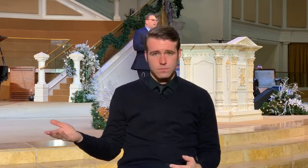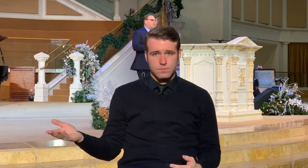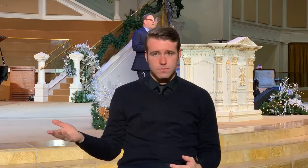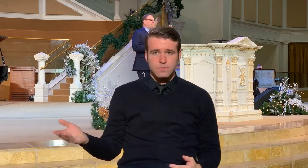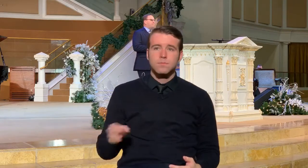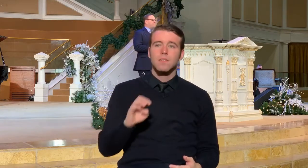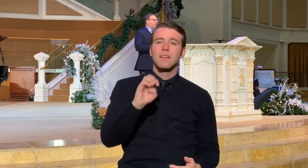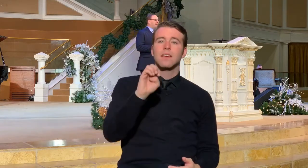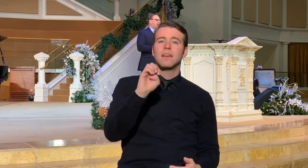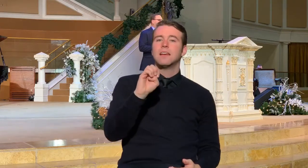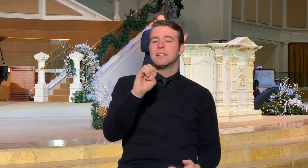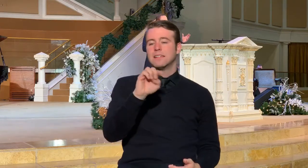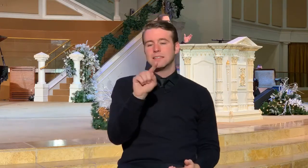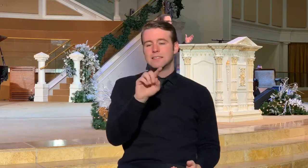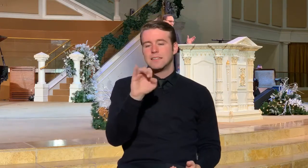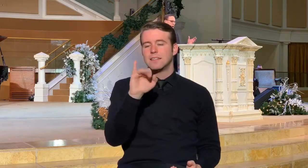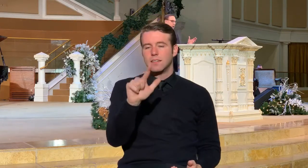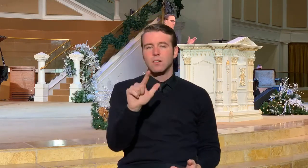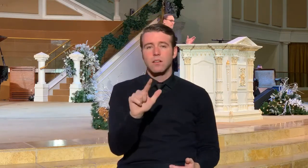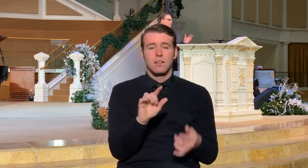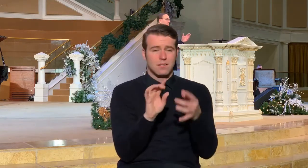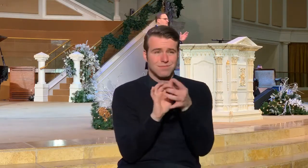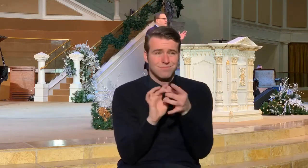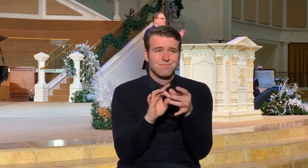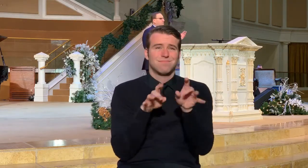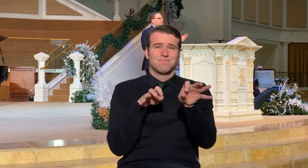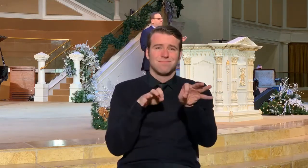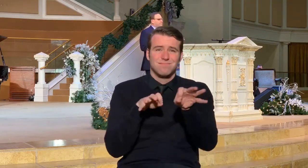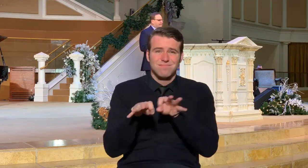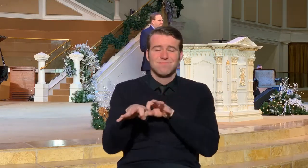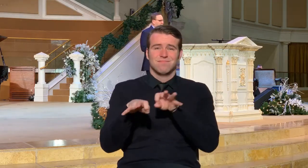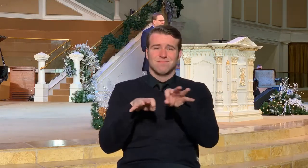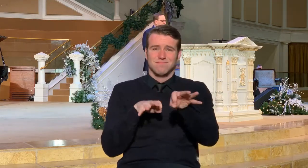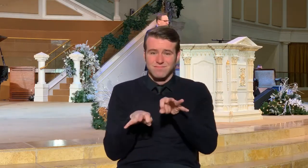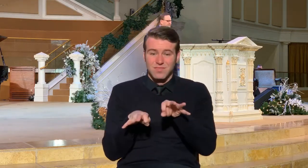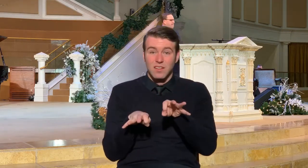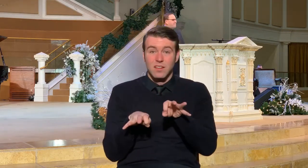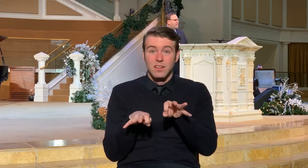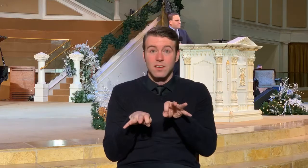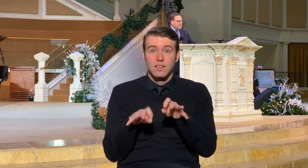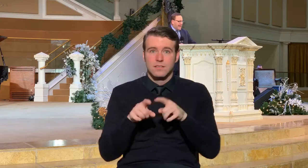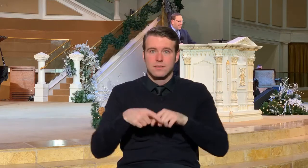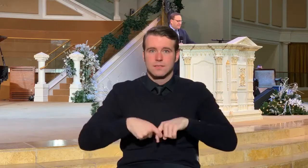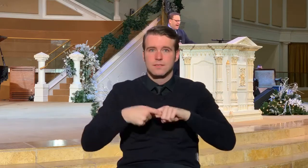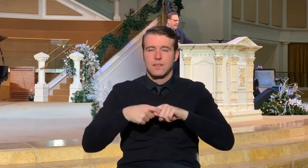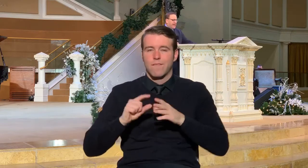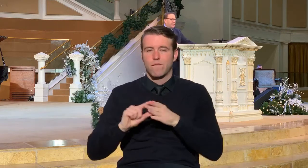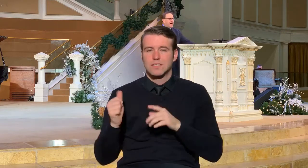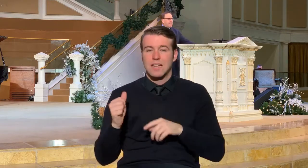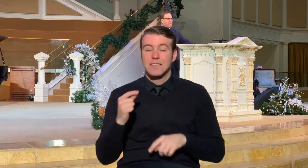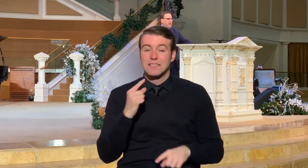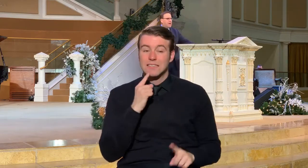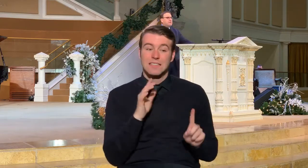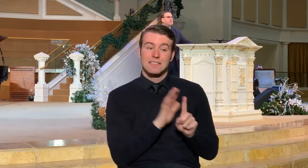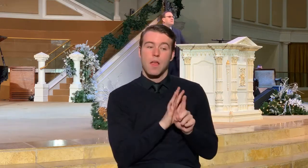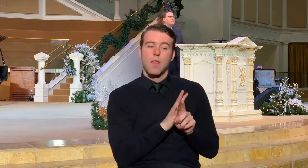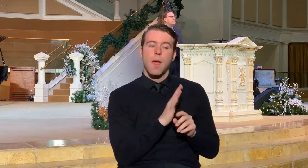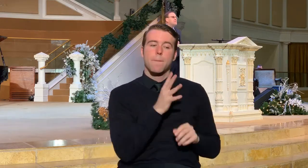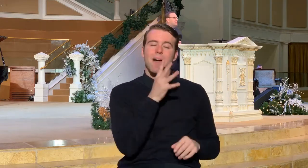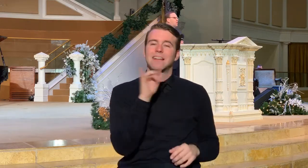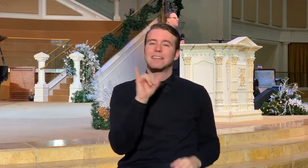Ezekiel would interrupt the narrative of the song in verse number 10 and would say, "Thy mother is like a vine and thy